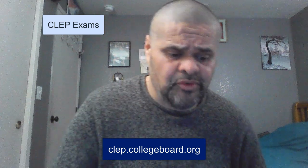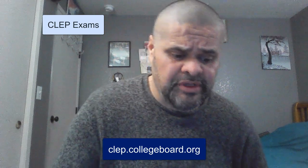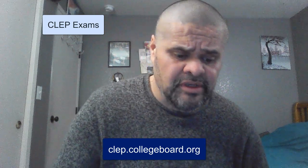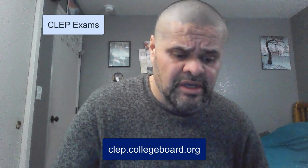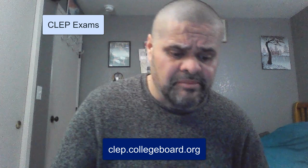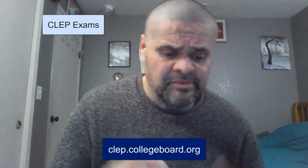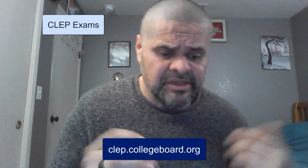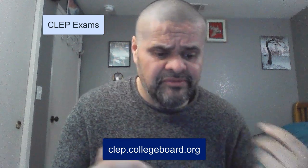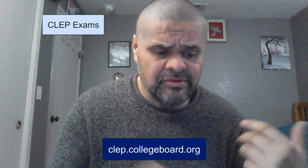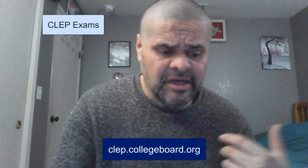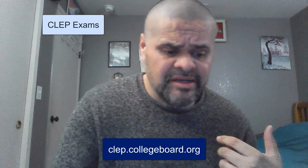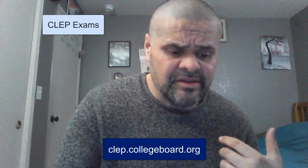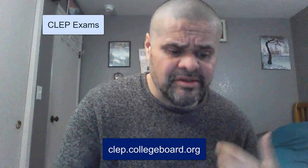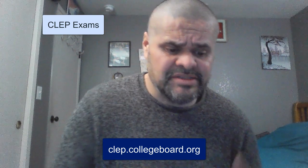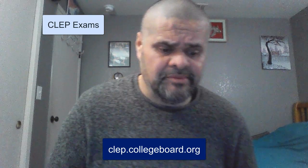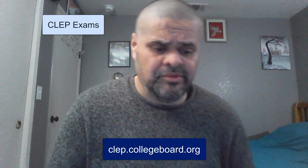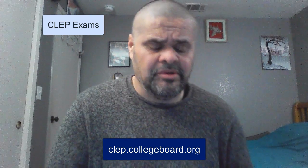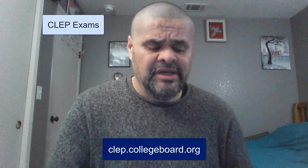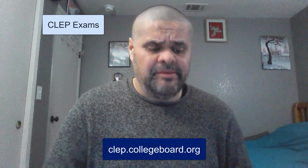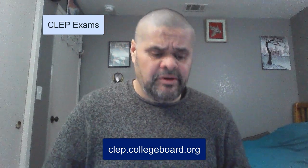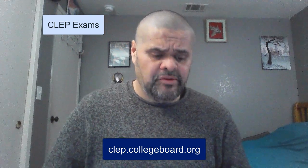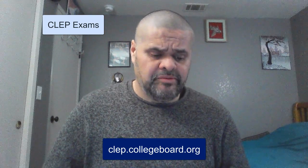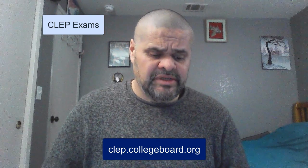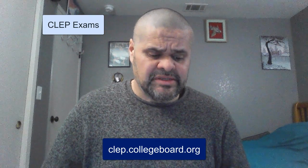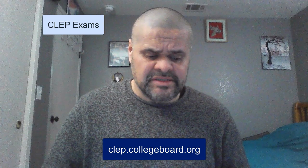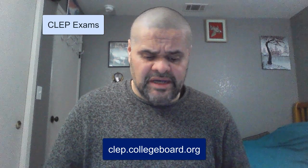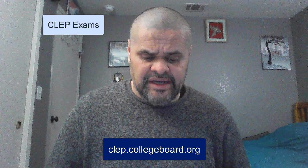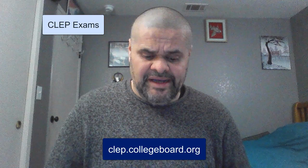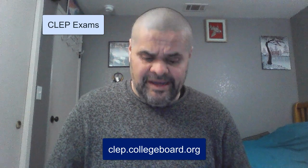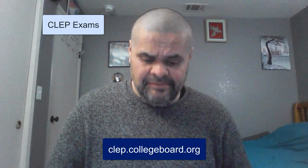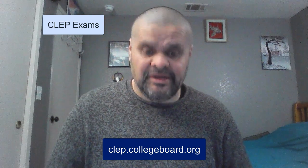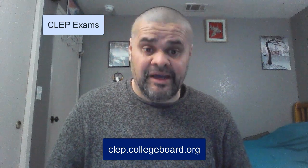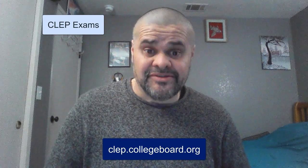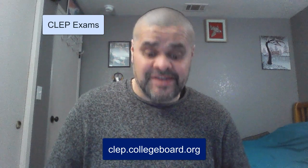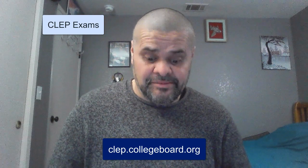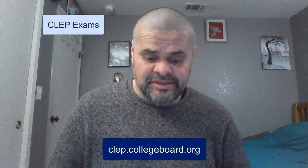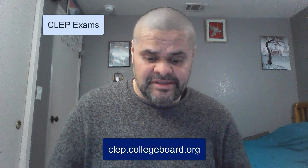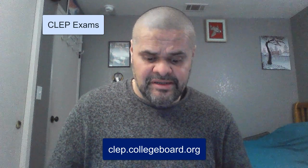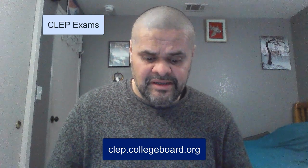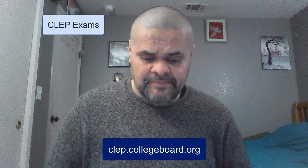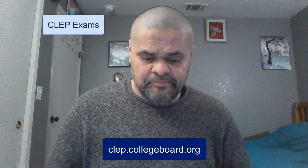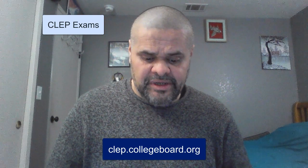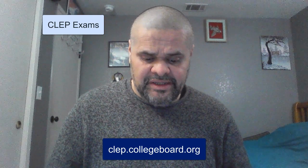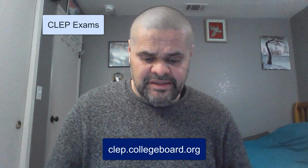California, but I'm going to give you another example. And bear with me because I am going to have to type it in. But in the